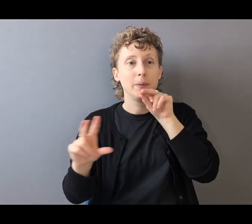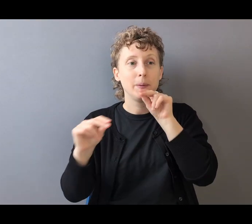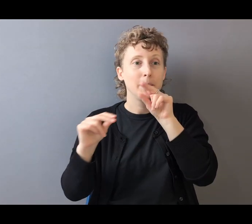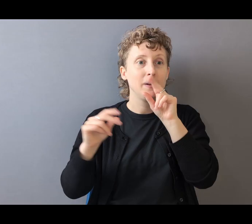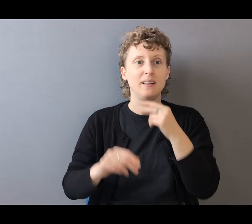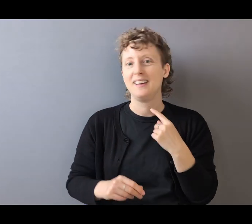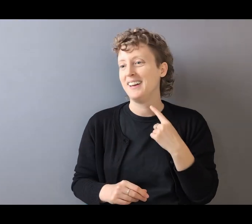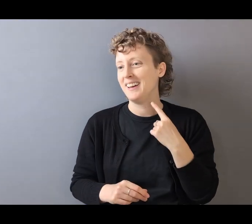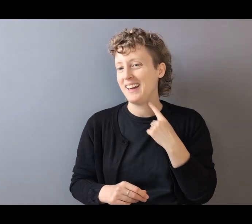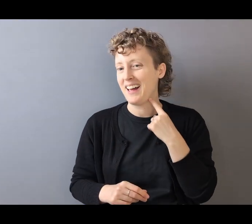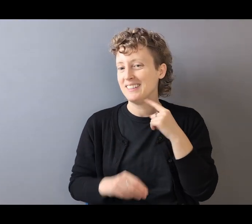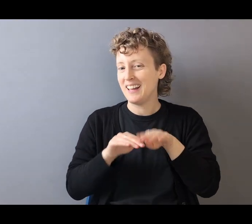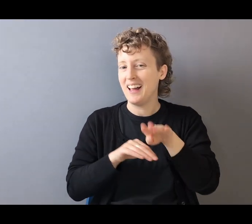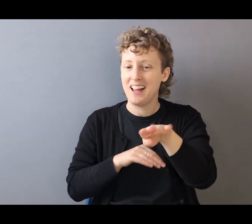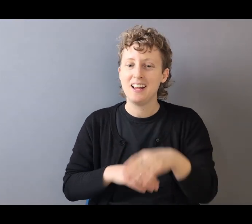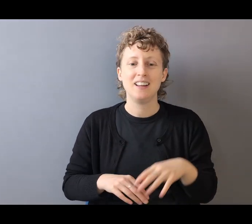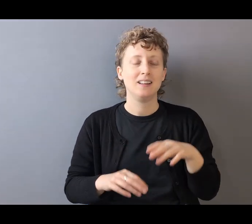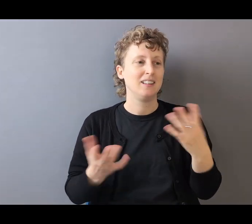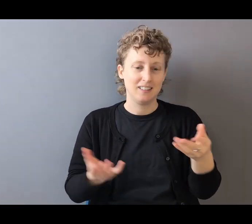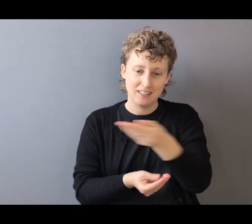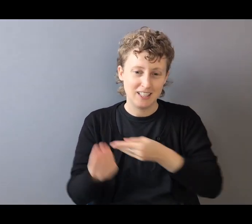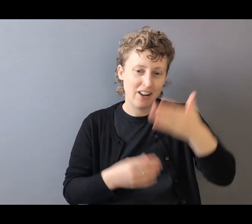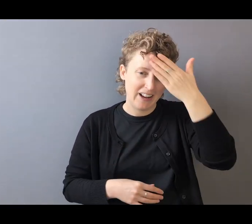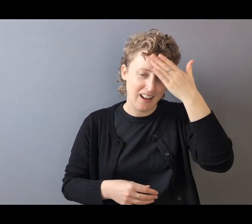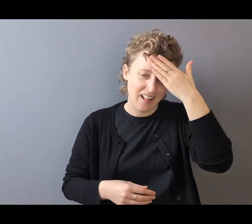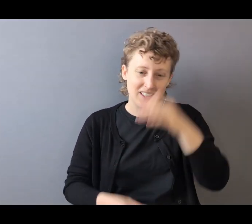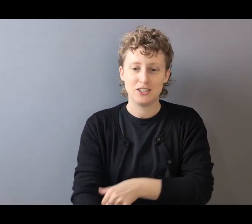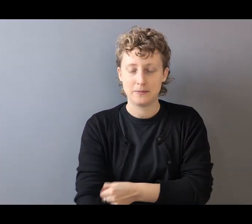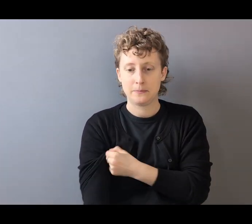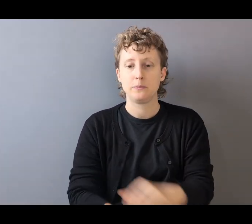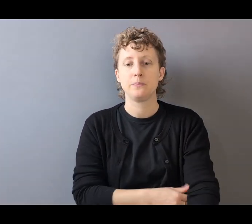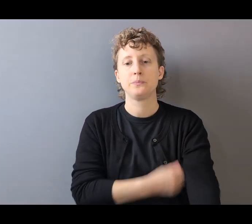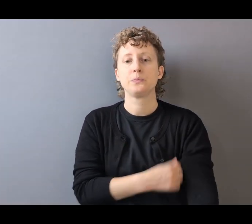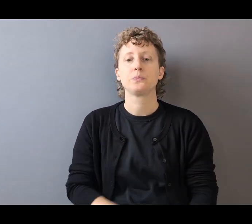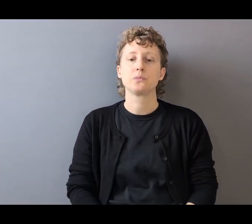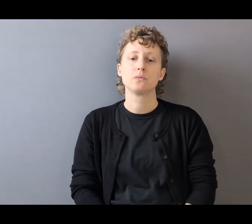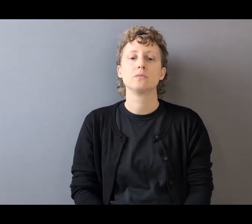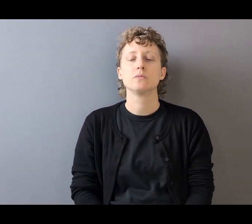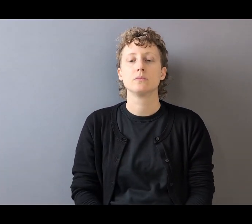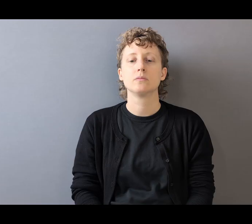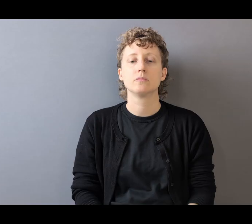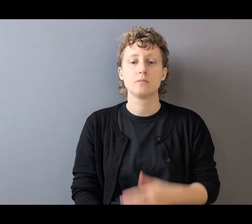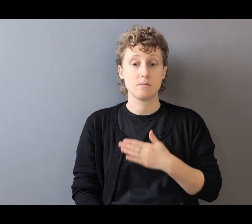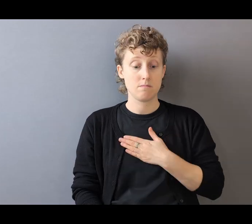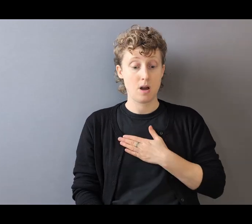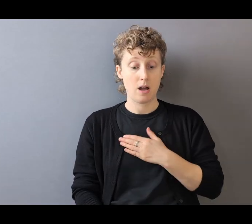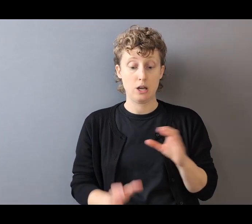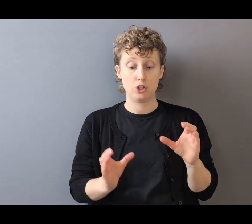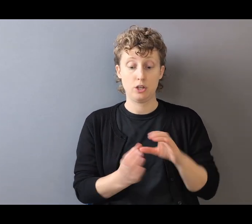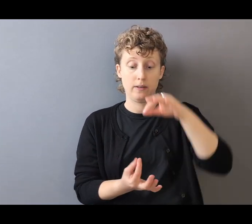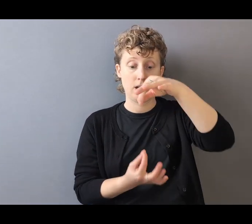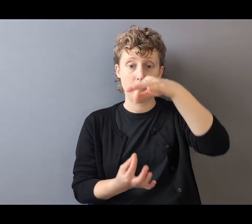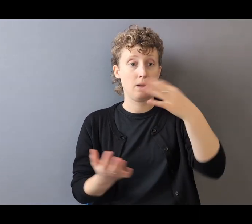knowledge. I want to also talk about my certificate. I don't know if the same problem exists in the other countries, but